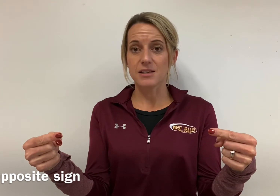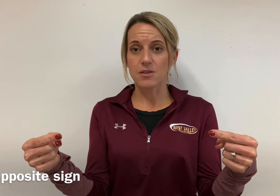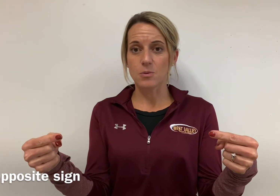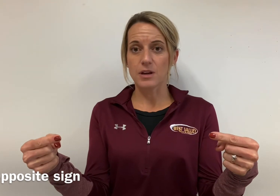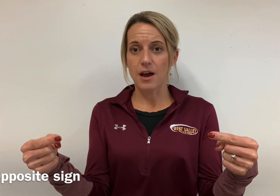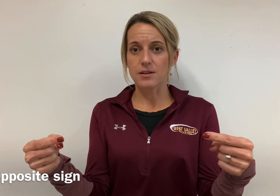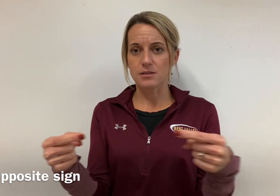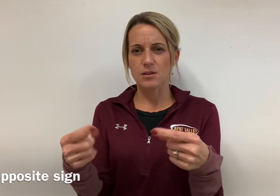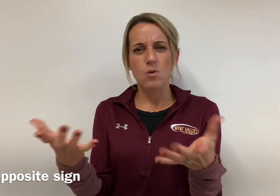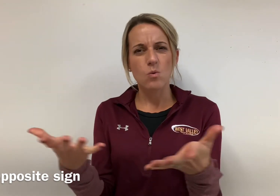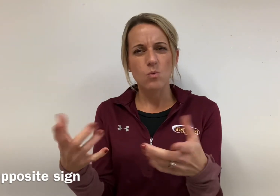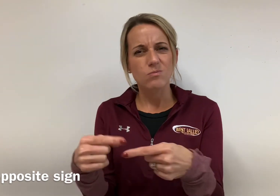way to ask.